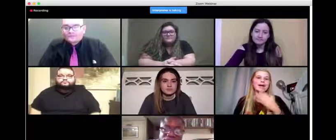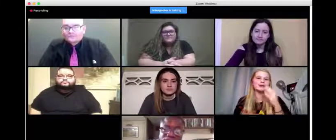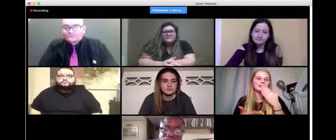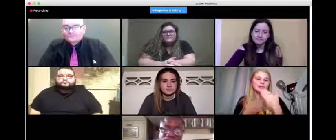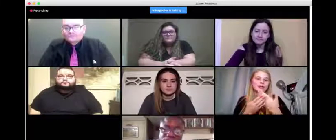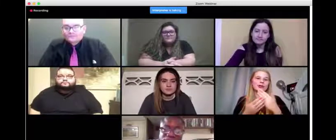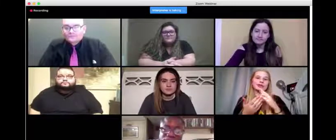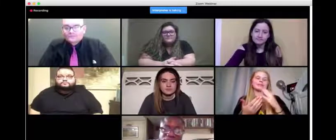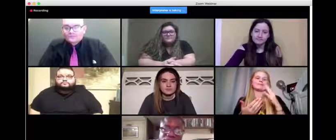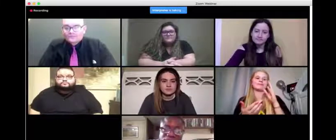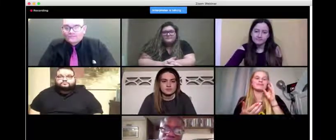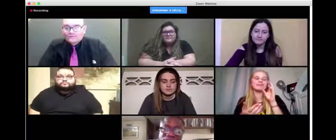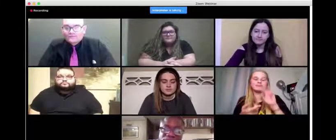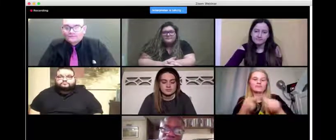a good friend of mine,